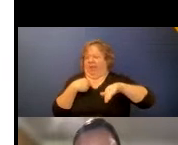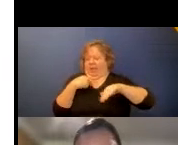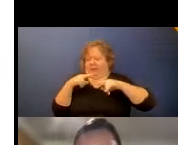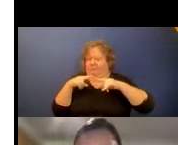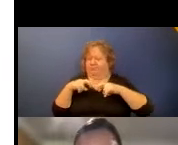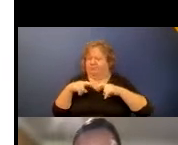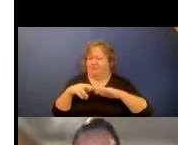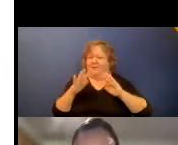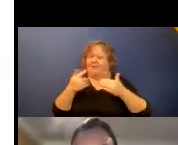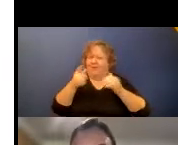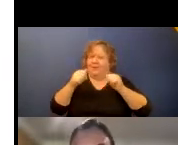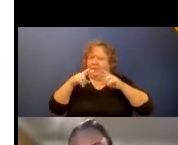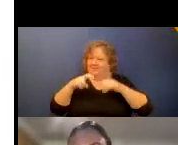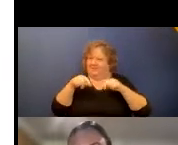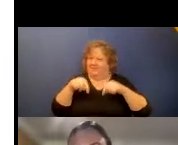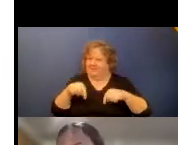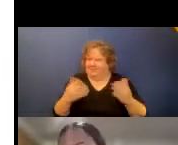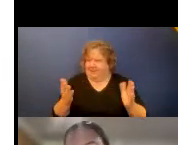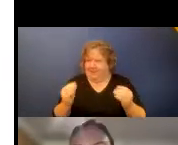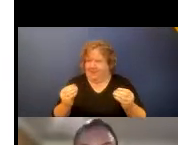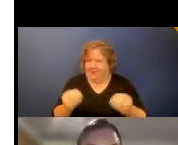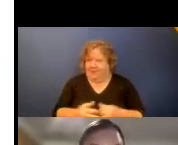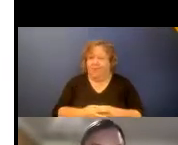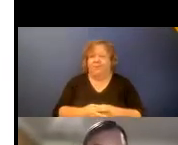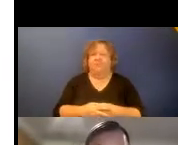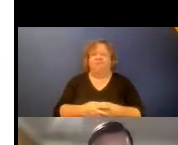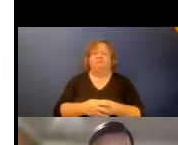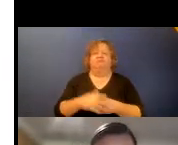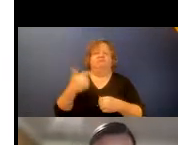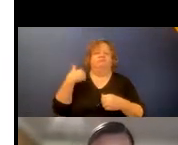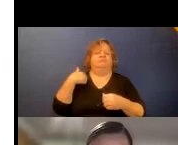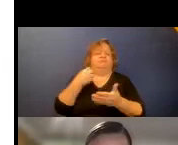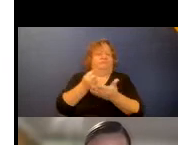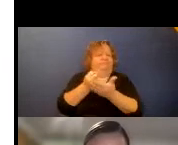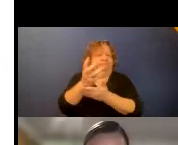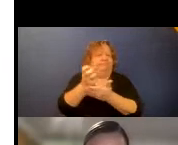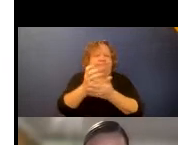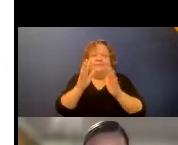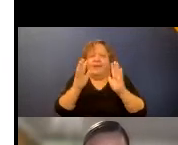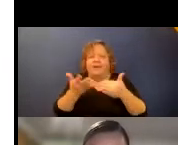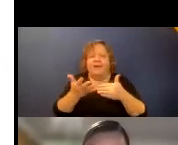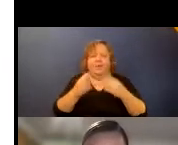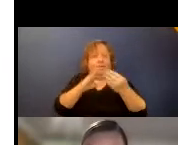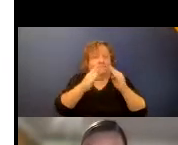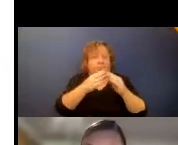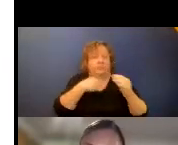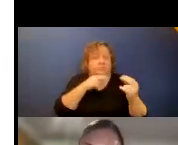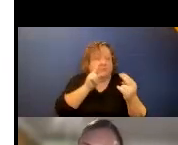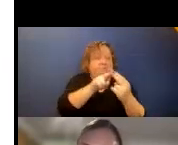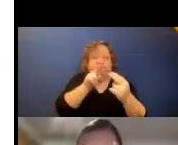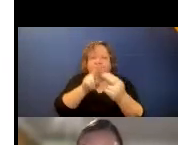participatory approaches? So everything from a community dialogue to participatory research. And how do we